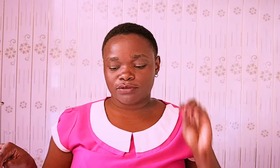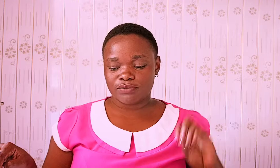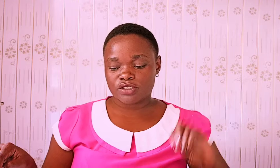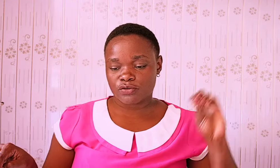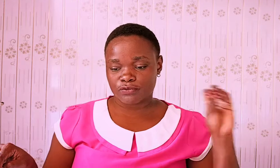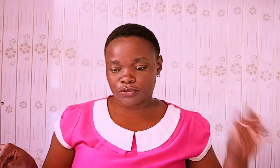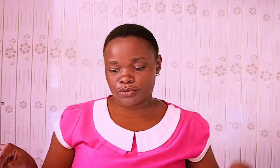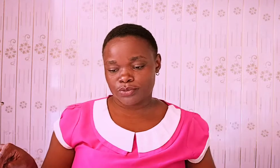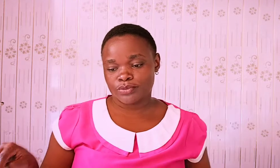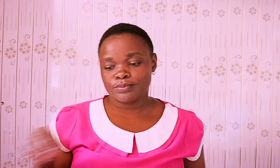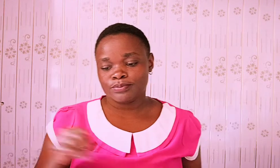movement of you.